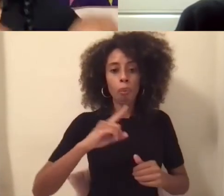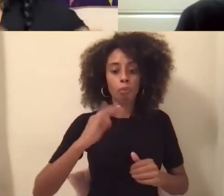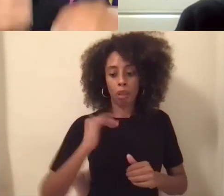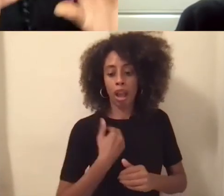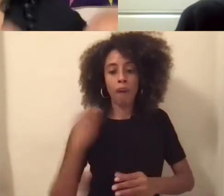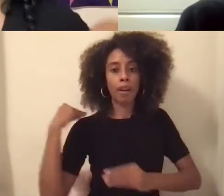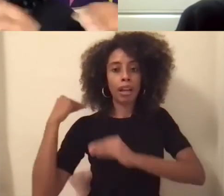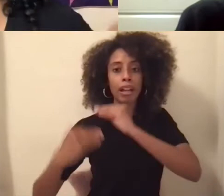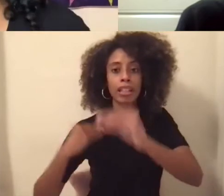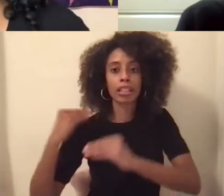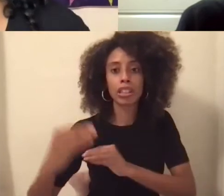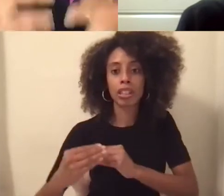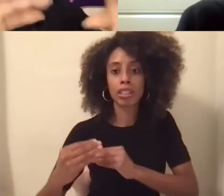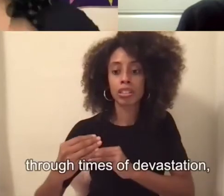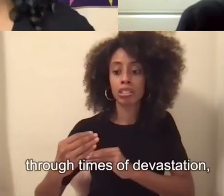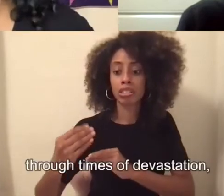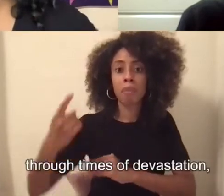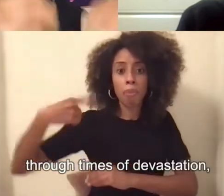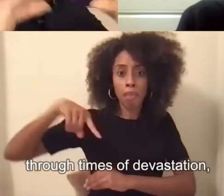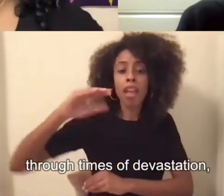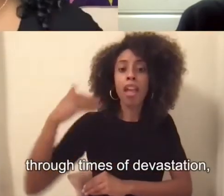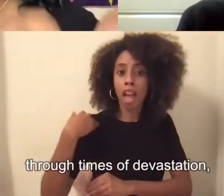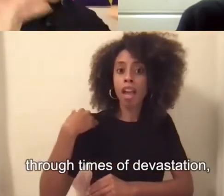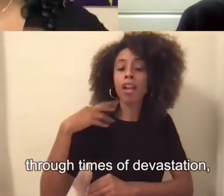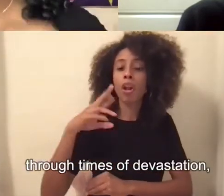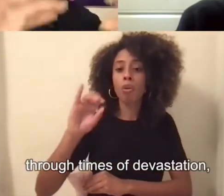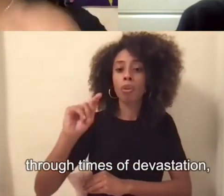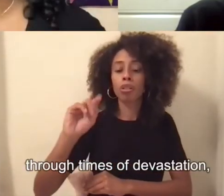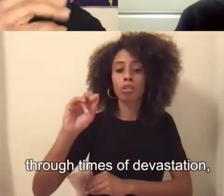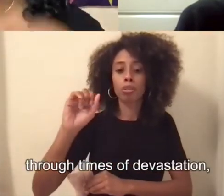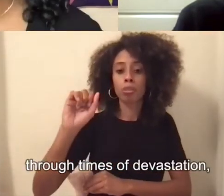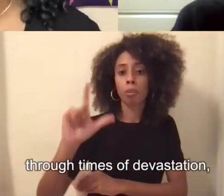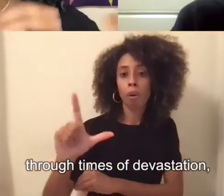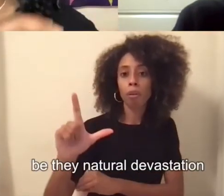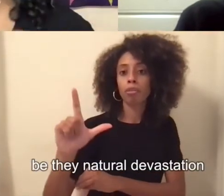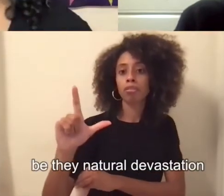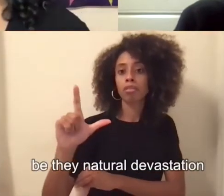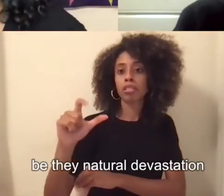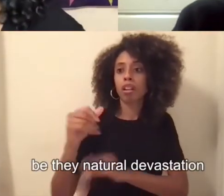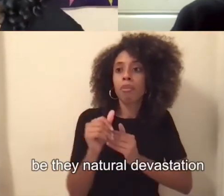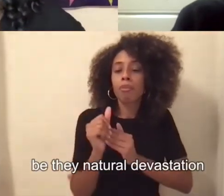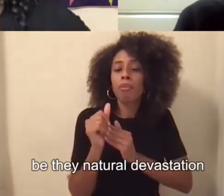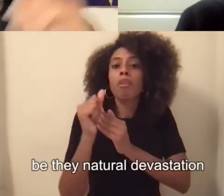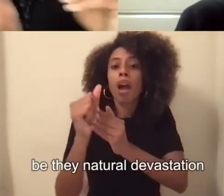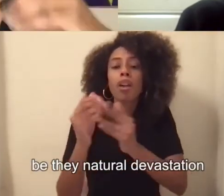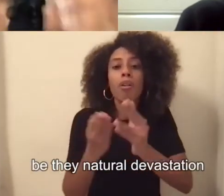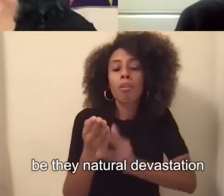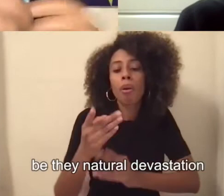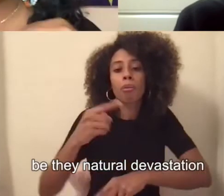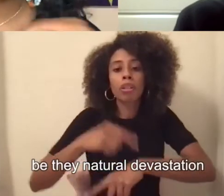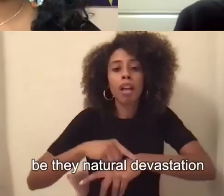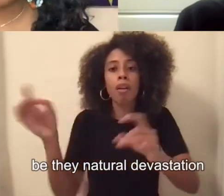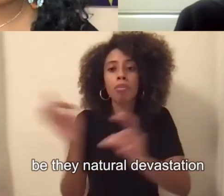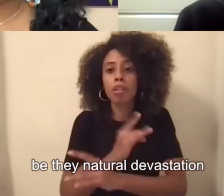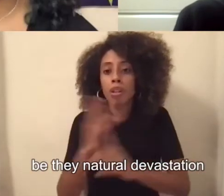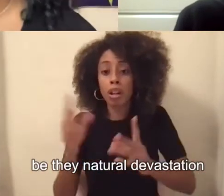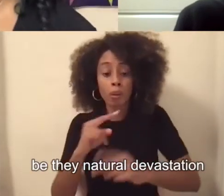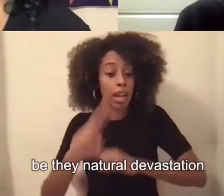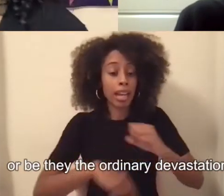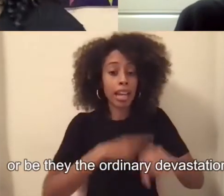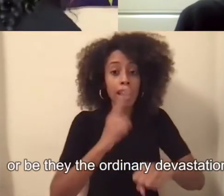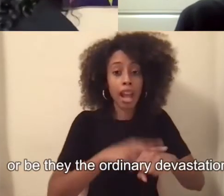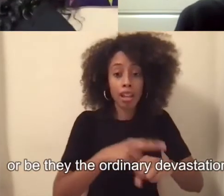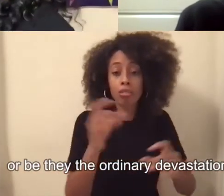rituals of guidance through times of devastation, be they natural